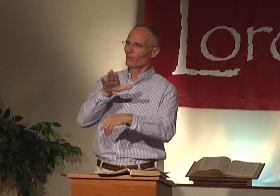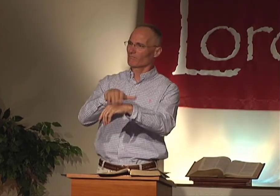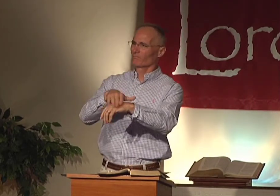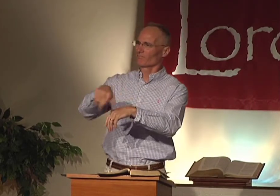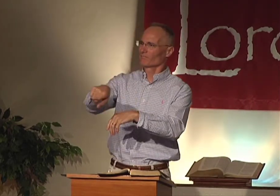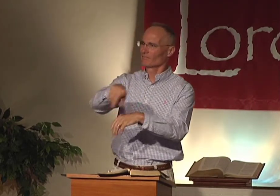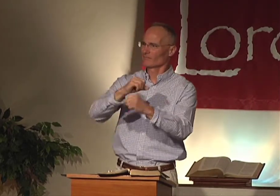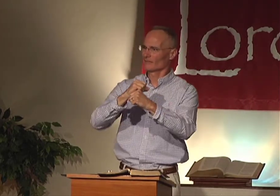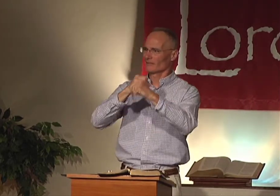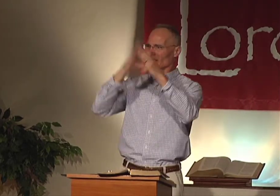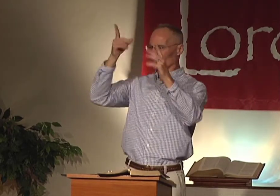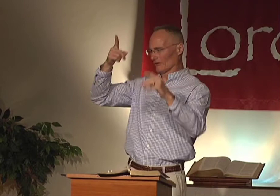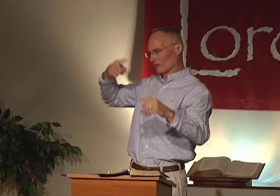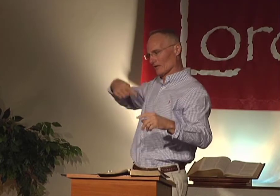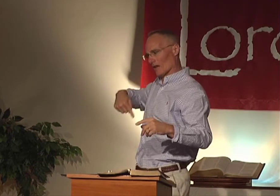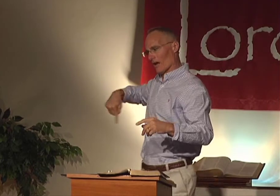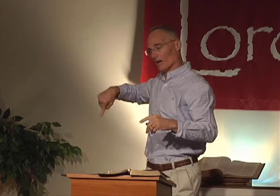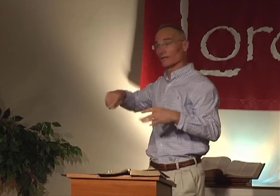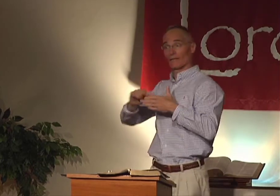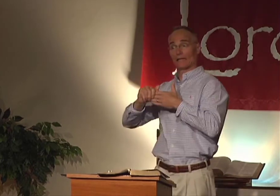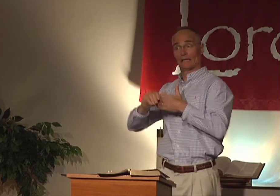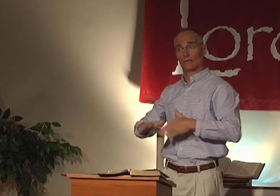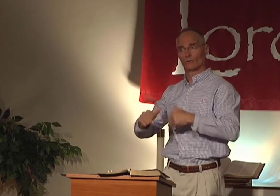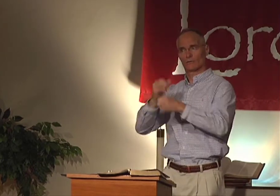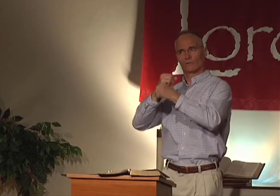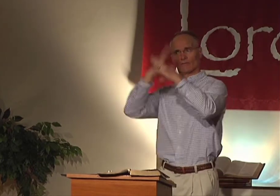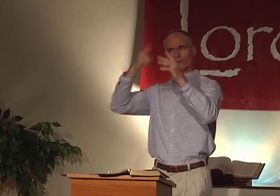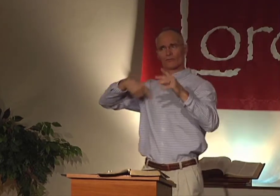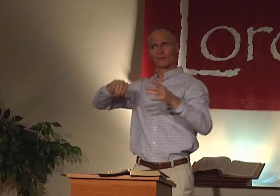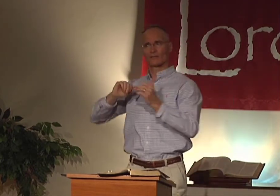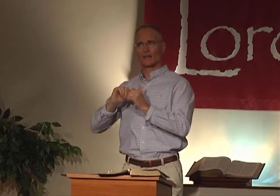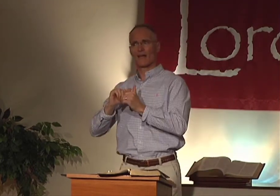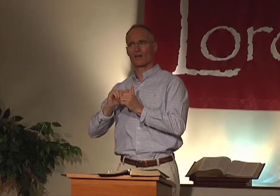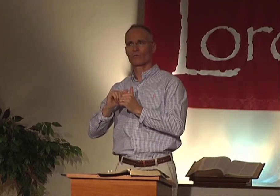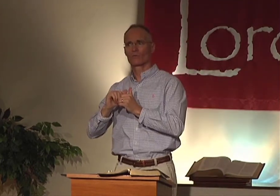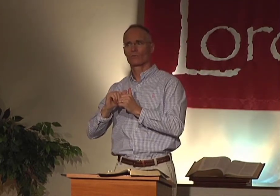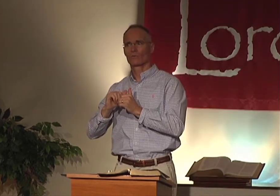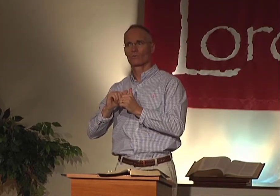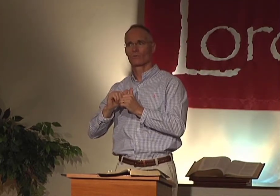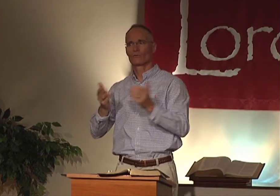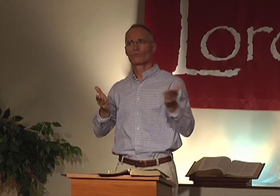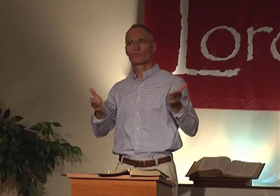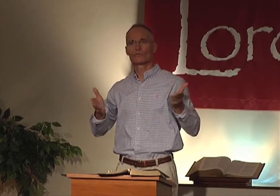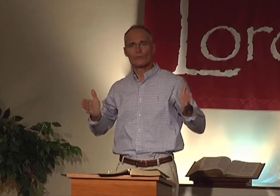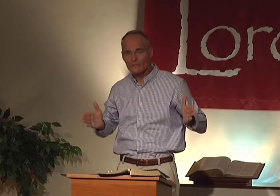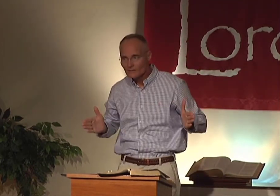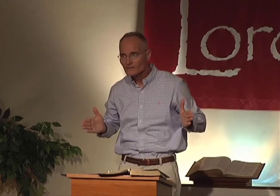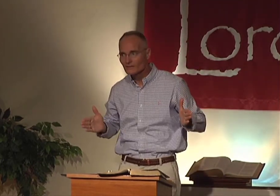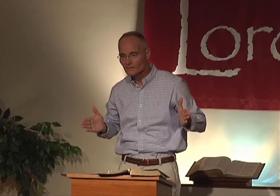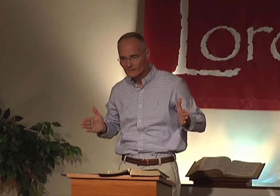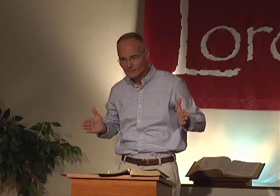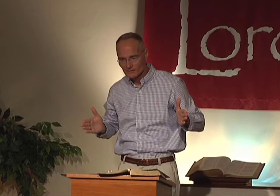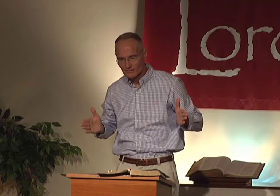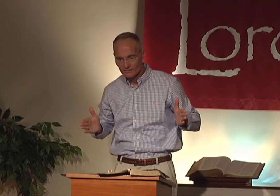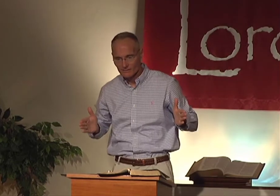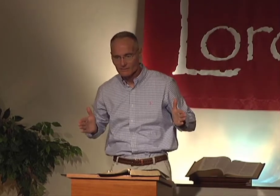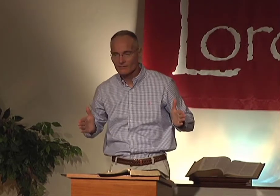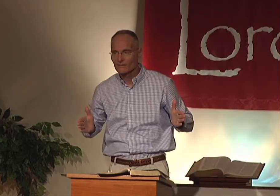And then Paul warns them, he cautions them. For us, the leaders, watch how we serve. We